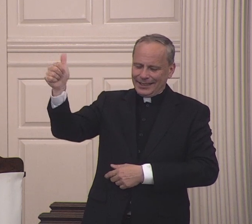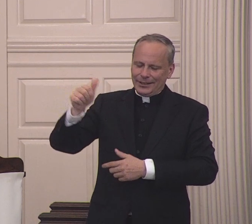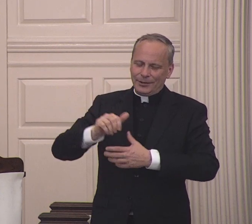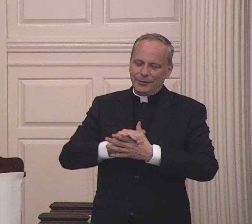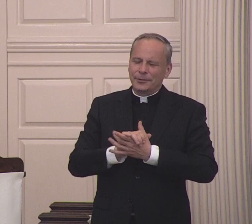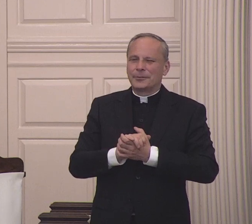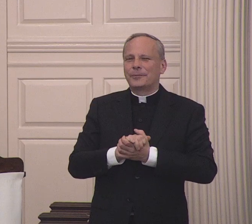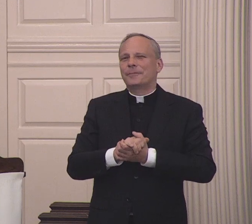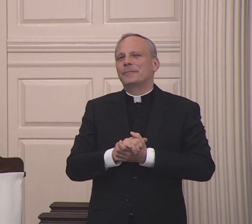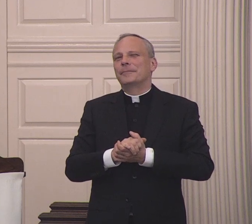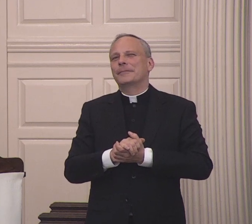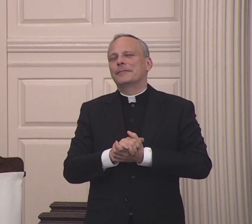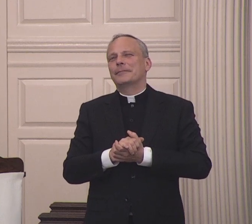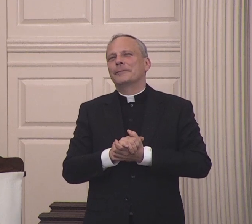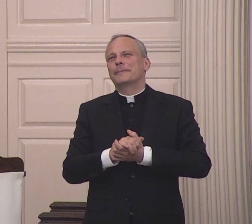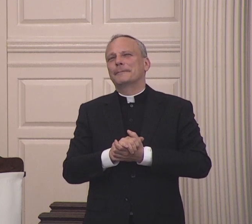his